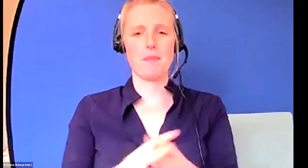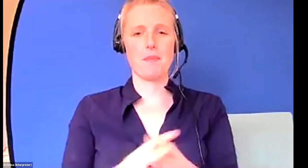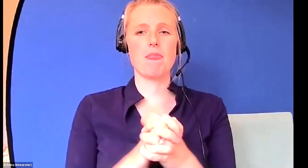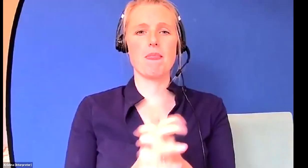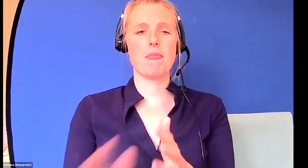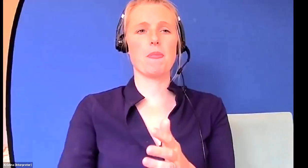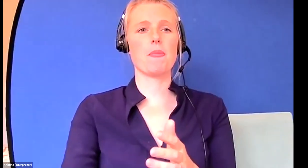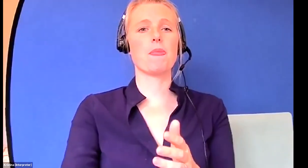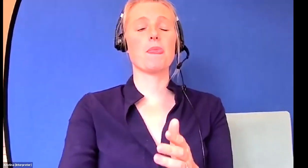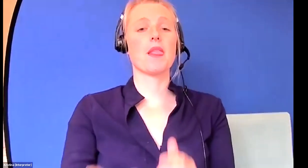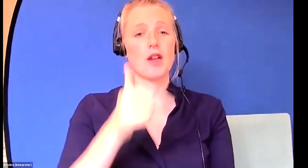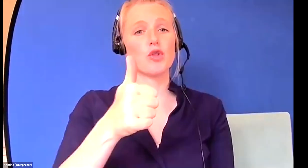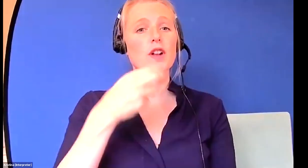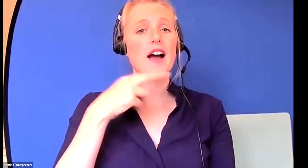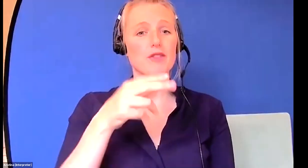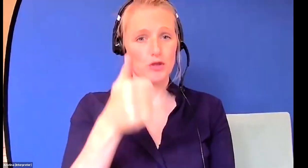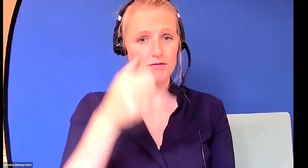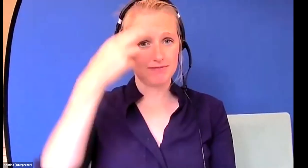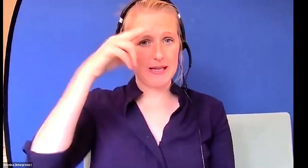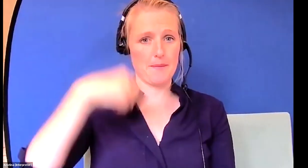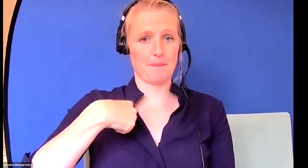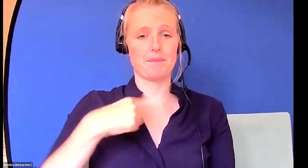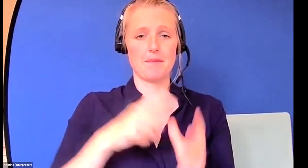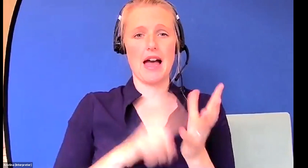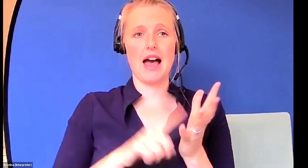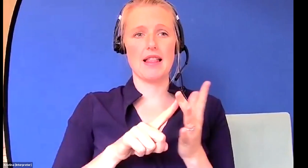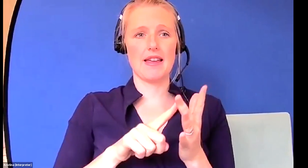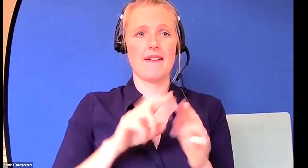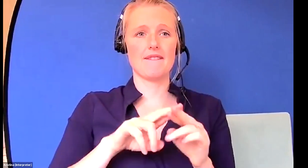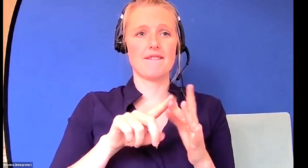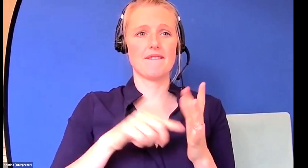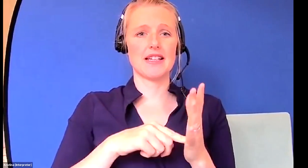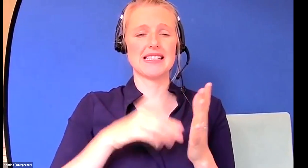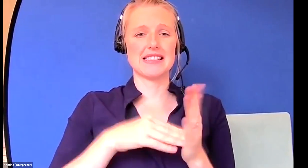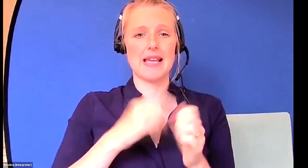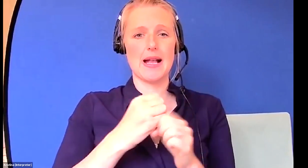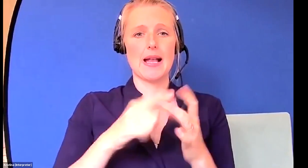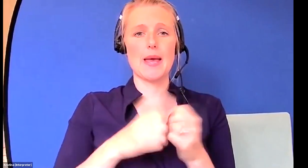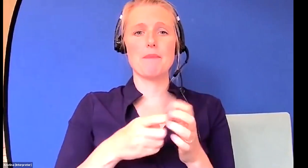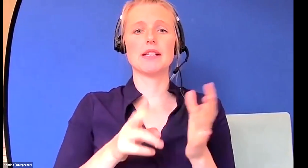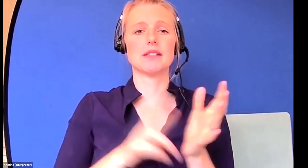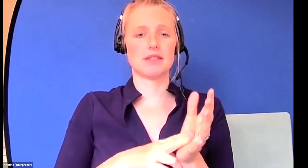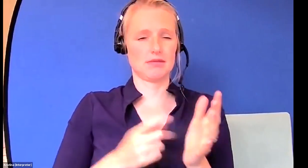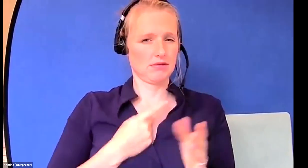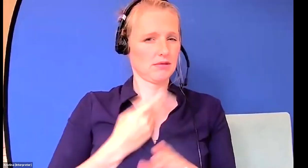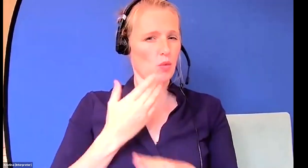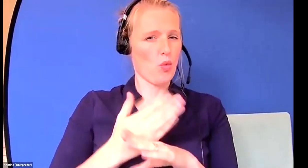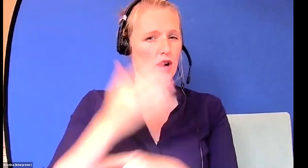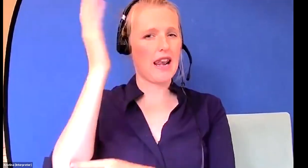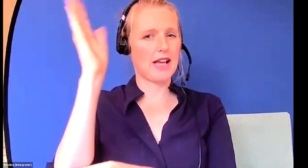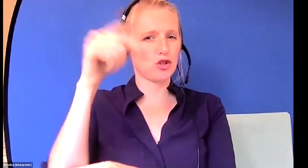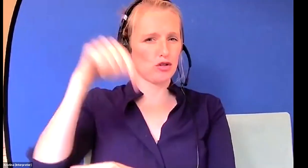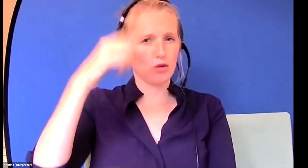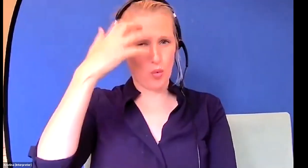Okay, good afternoon, everybody. My name's Ali FitzGibbon, and I'm a lecturer here at Queen's University.